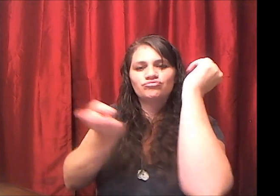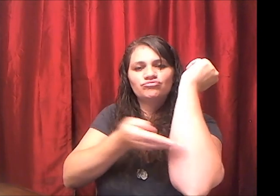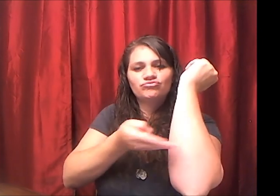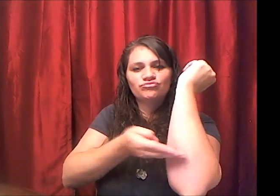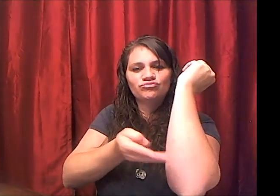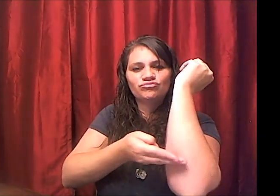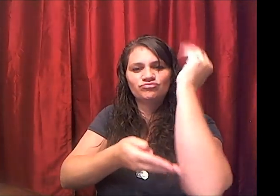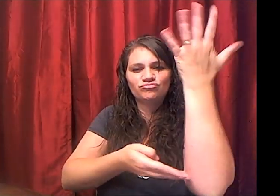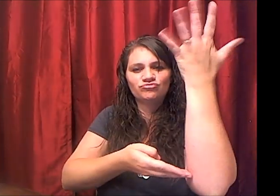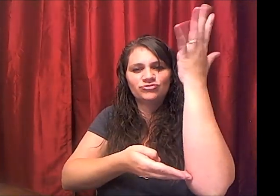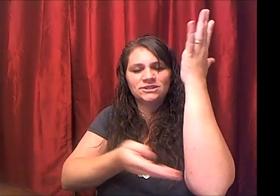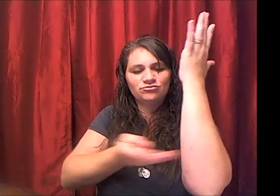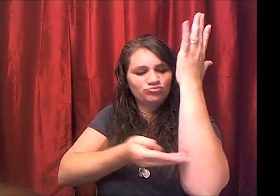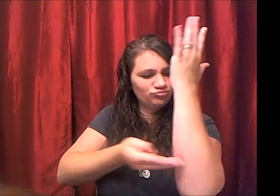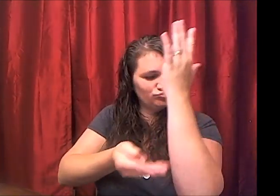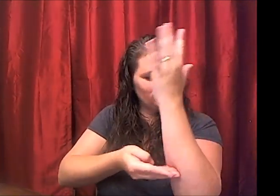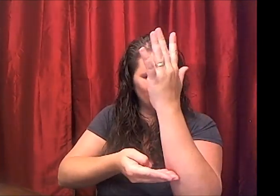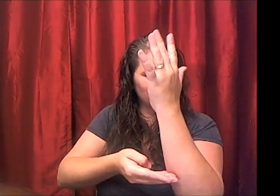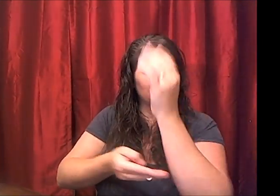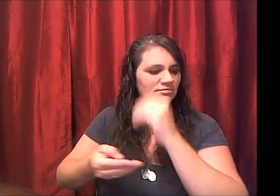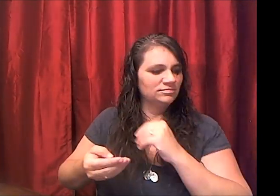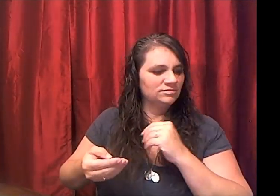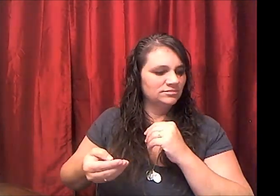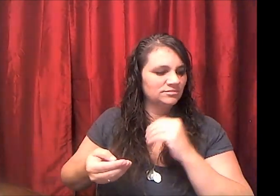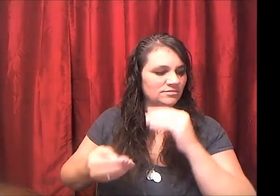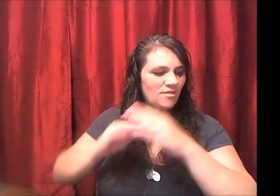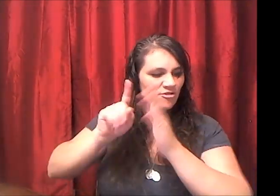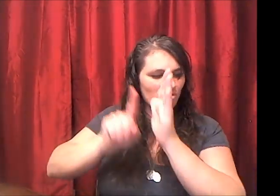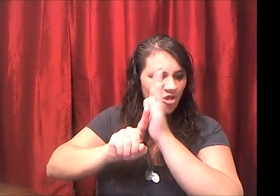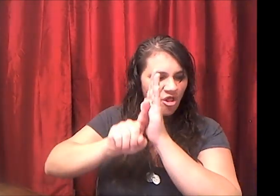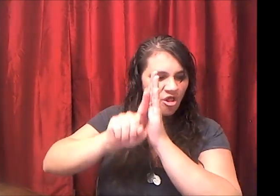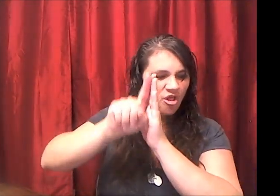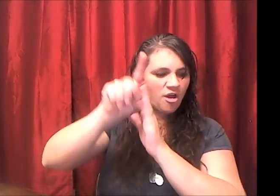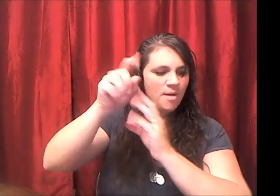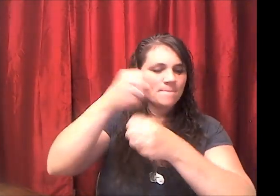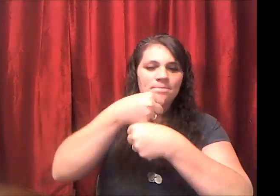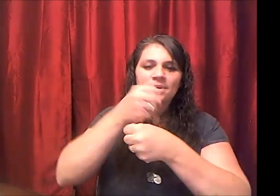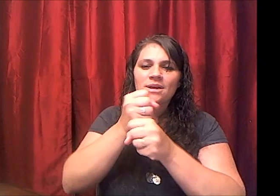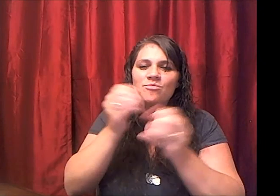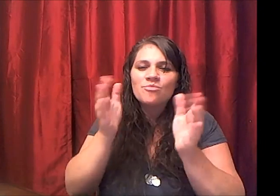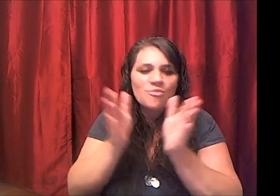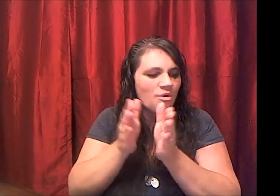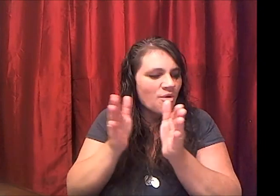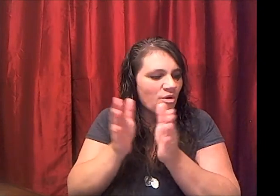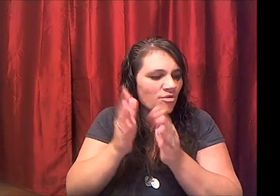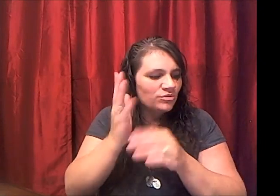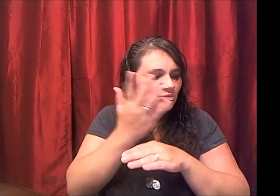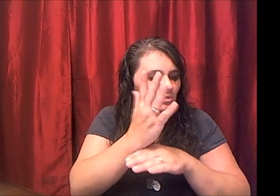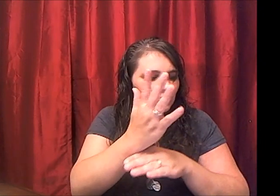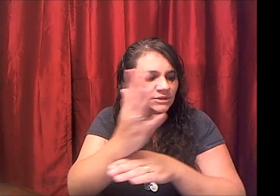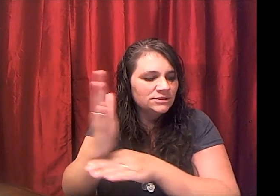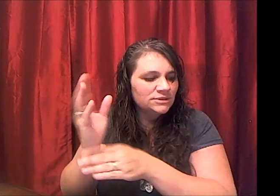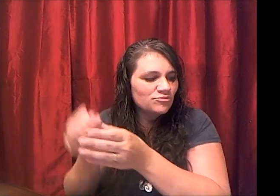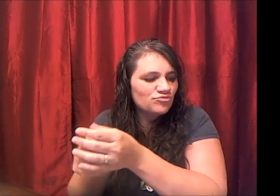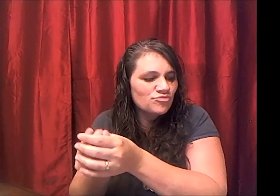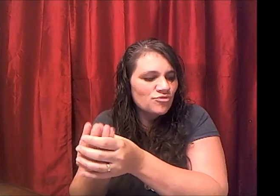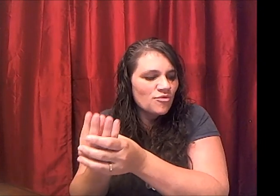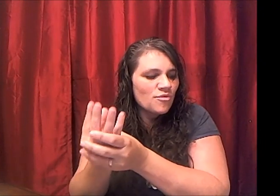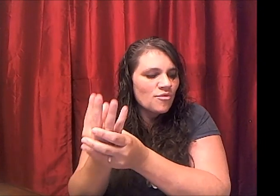each shake and comes with these bonus to choose the vibration setting. Customize our best shake for your skin. New Schick Hydro Power Select